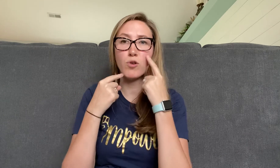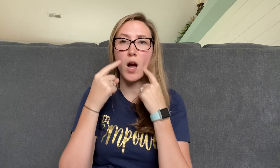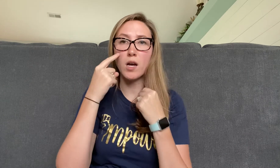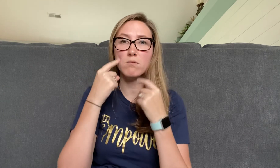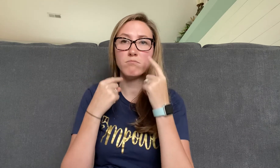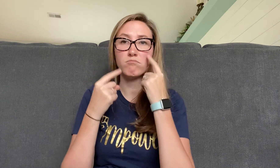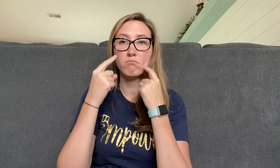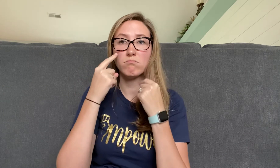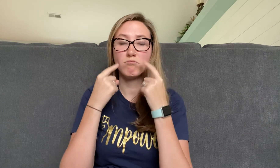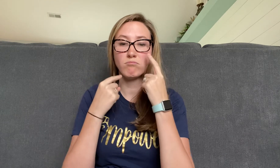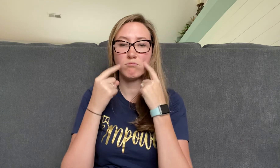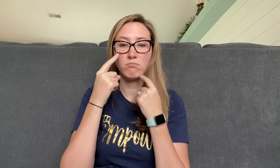cry,